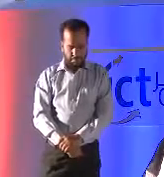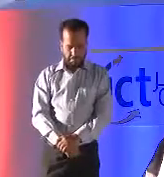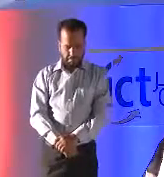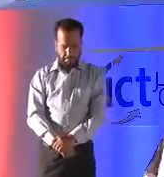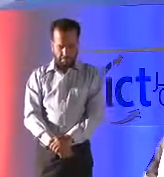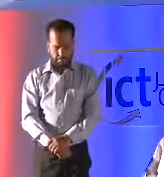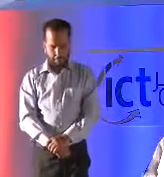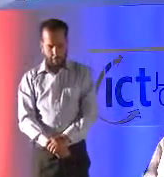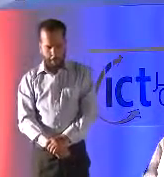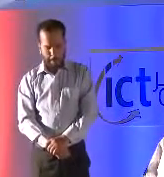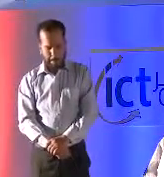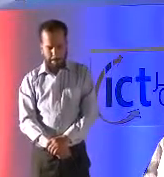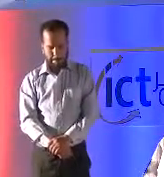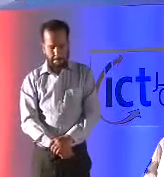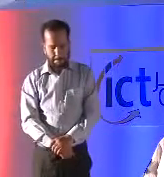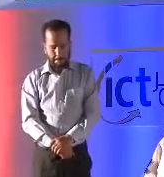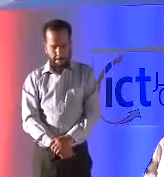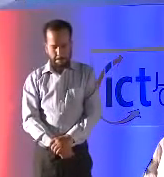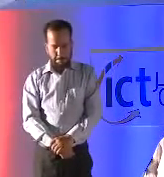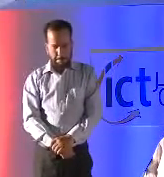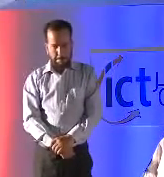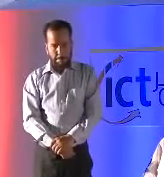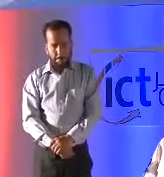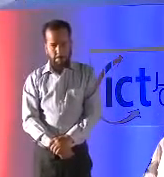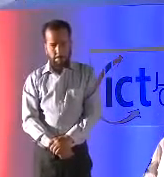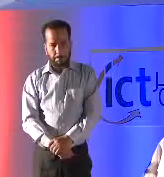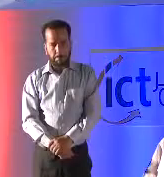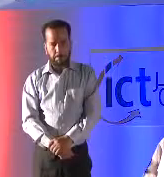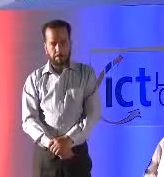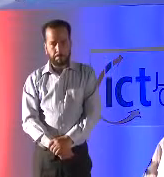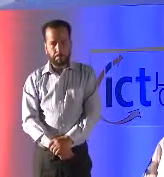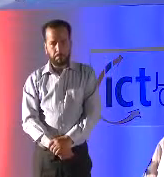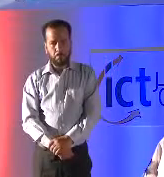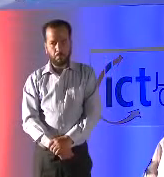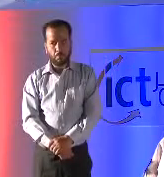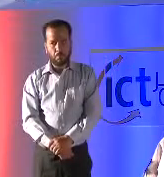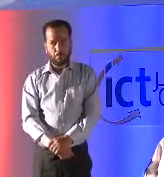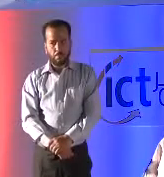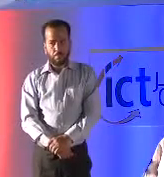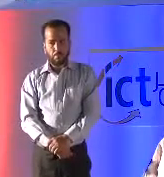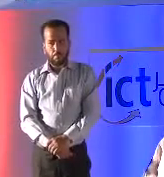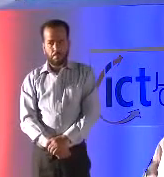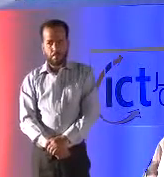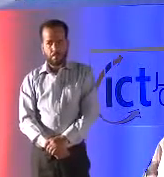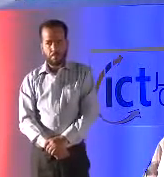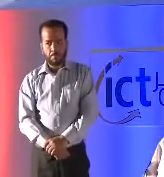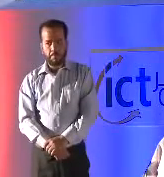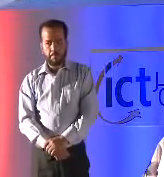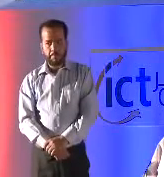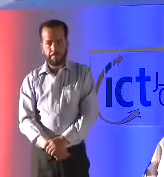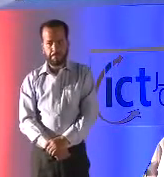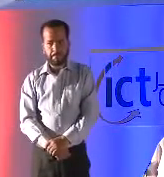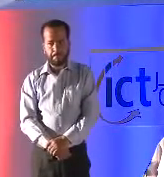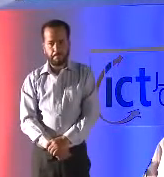Via Voice is very well known. But only 9 years ago, when I came into this region, there were